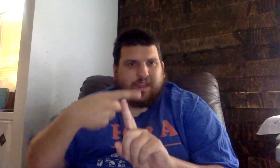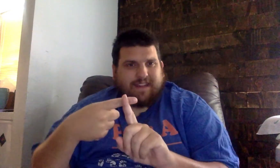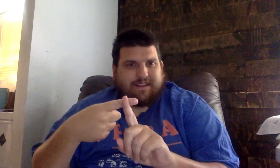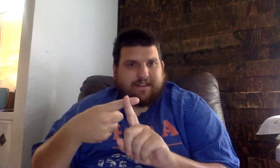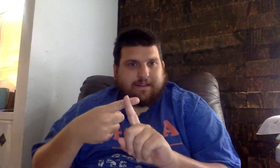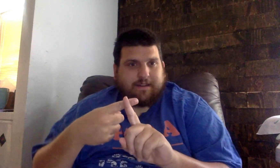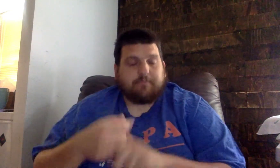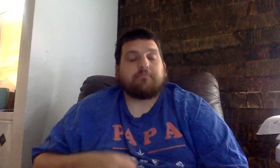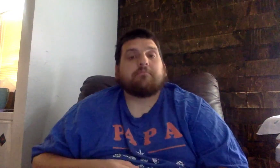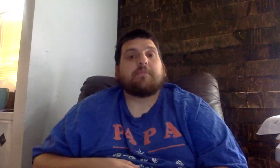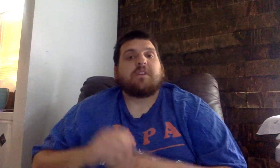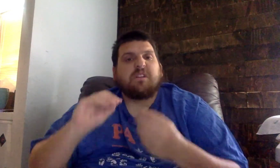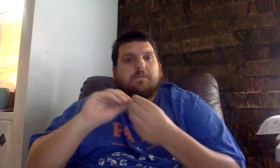When.